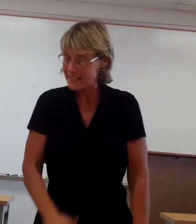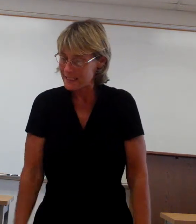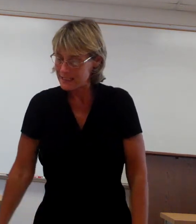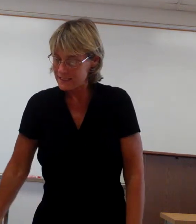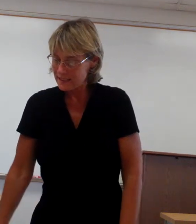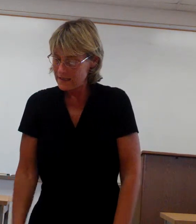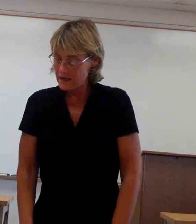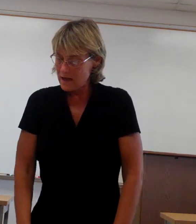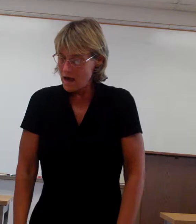it.